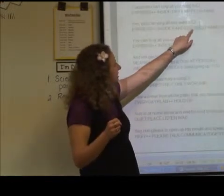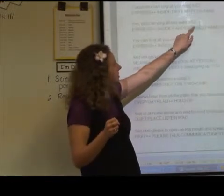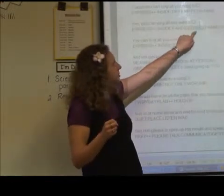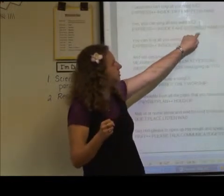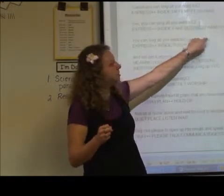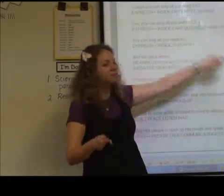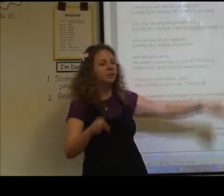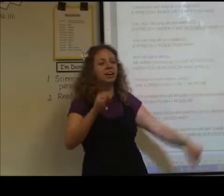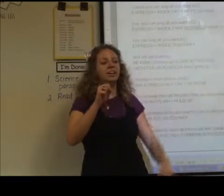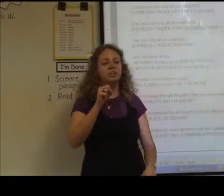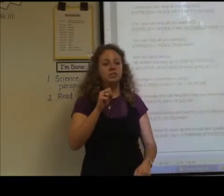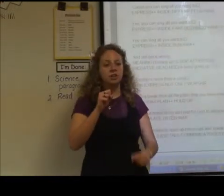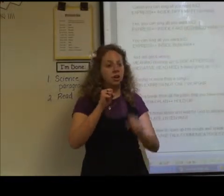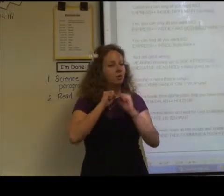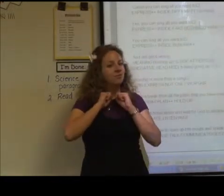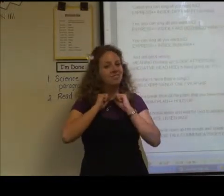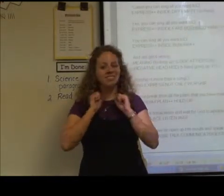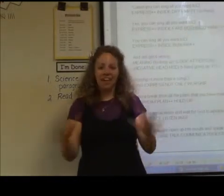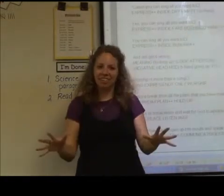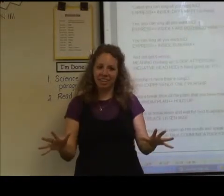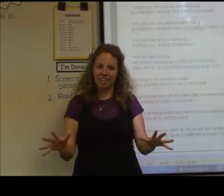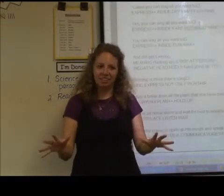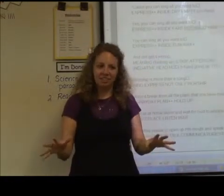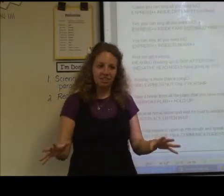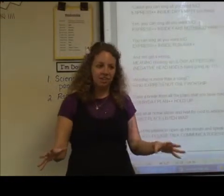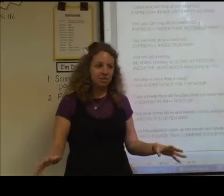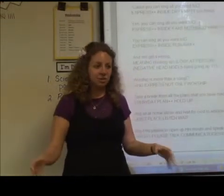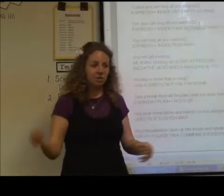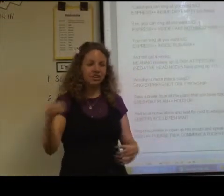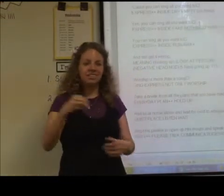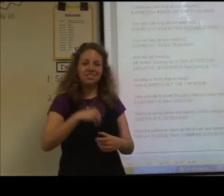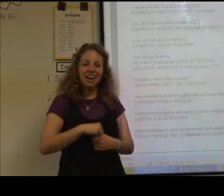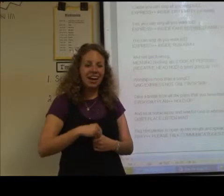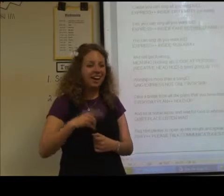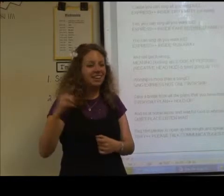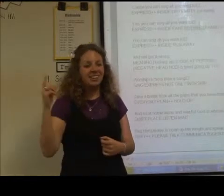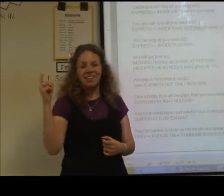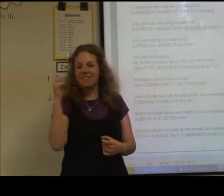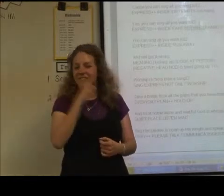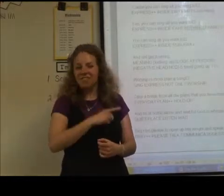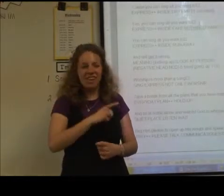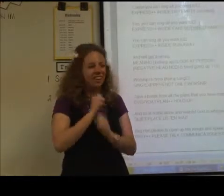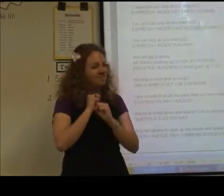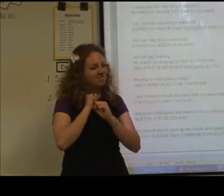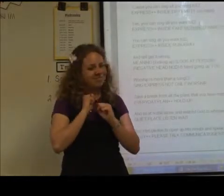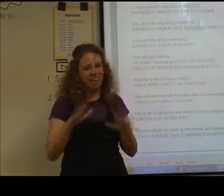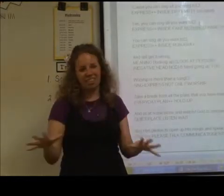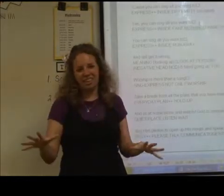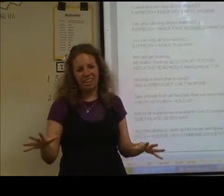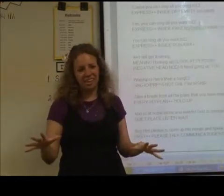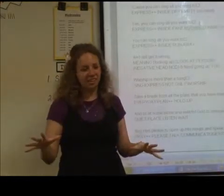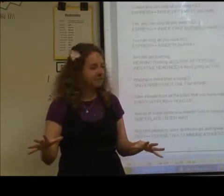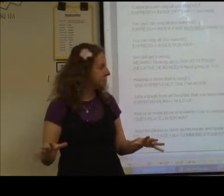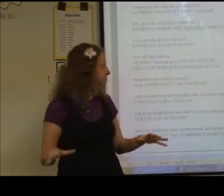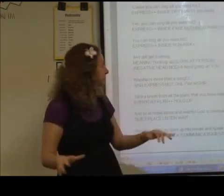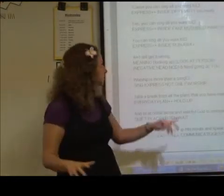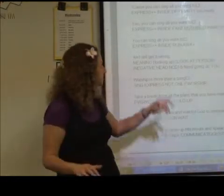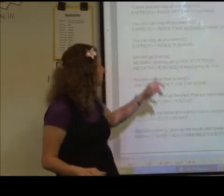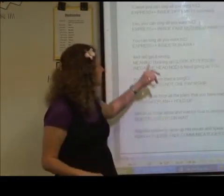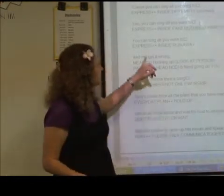that was the one. Okay, so nothing. So inside, fake, nothing.